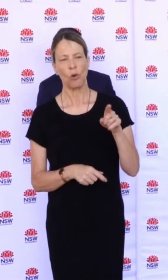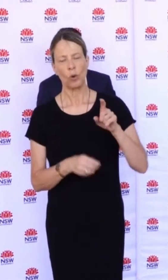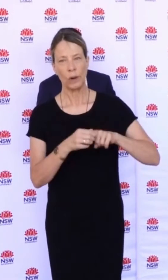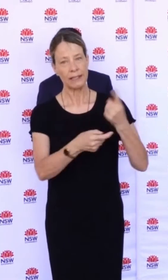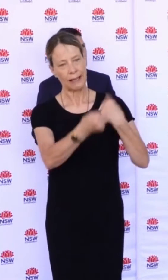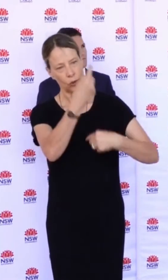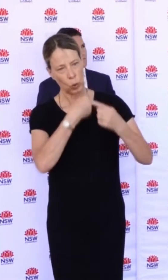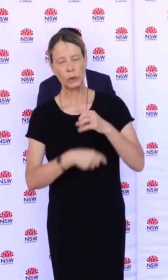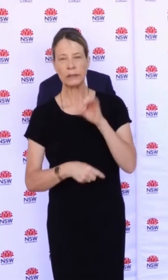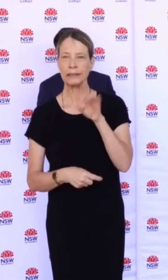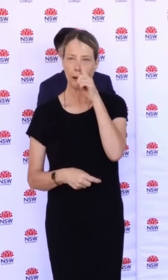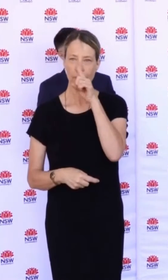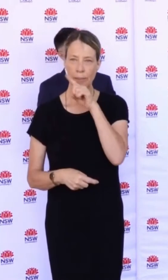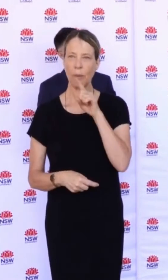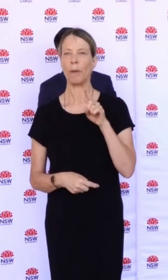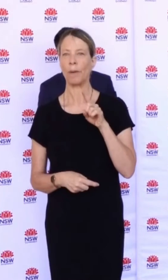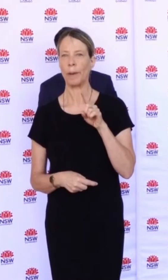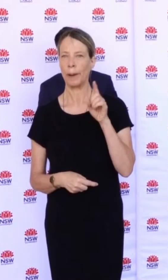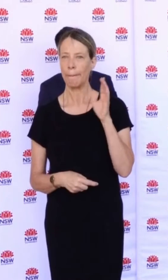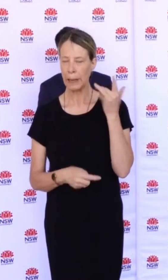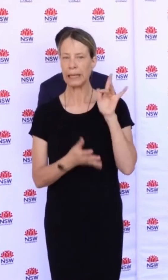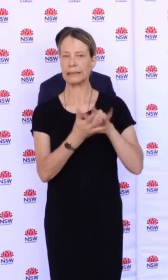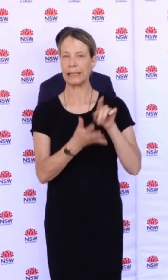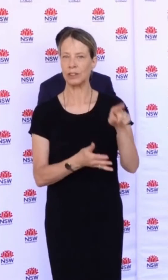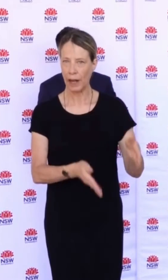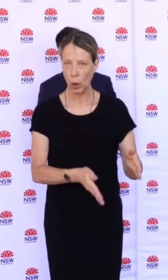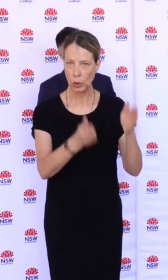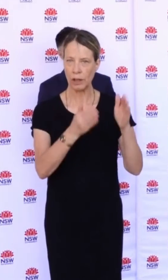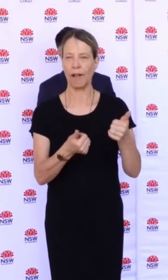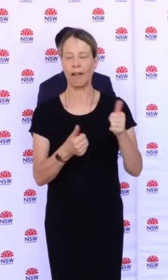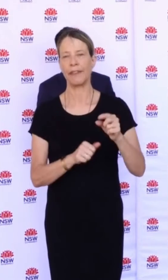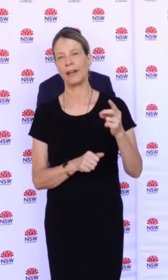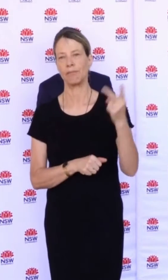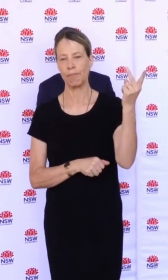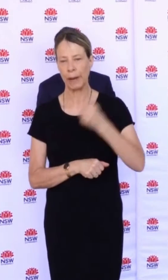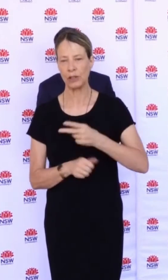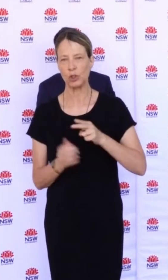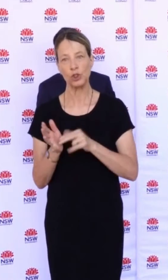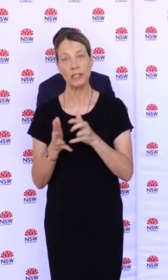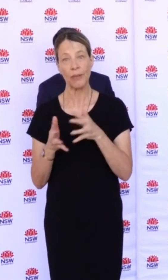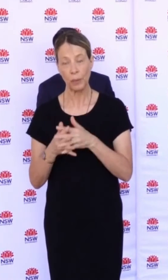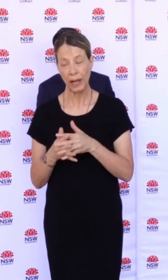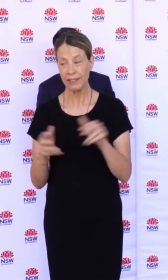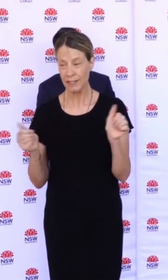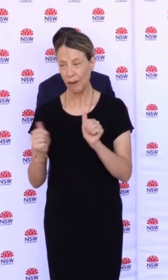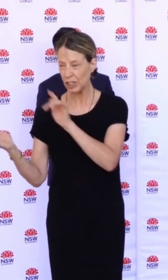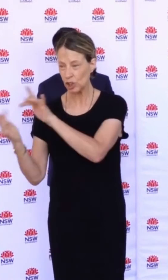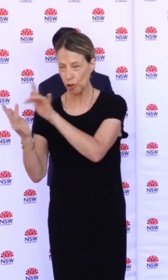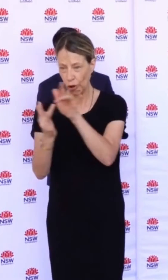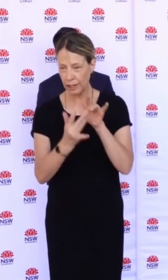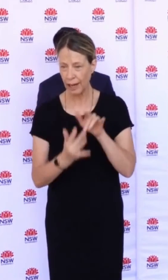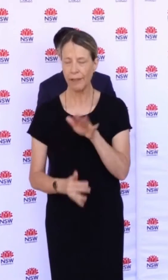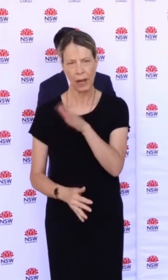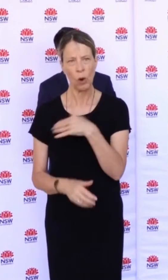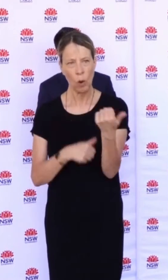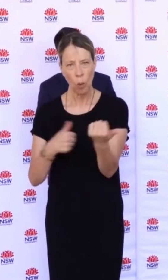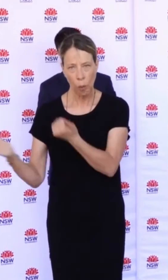who've entered New South Wales. Subsequently, those 10 people have been contacted. We understand they're well, and they'll be getting